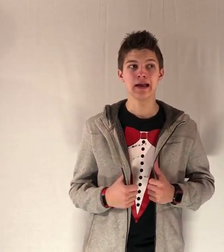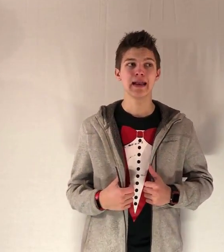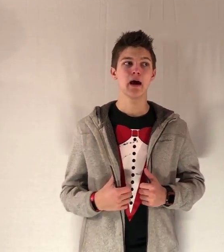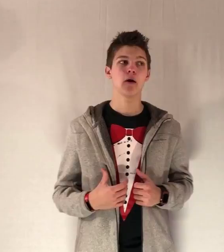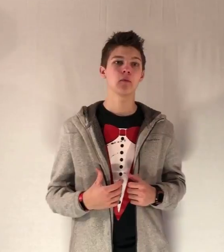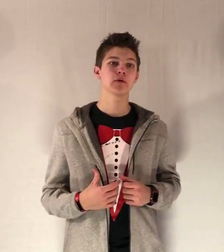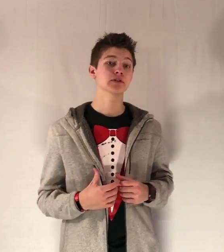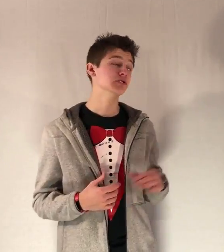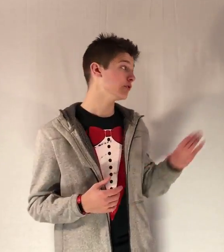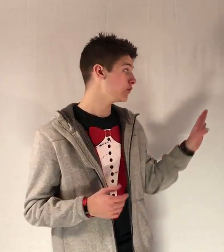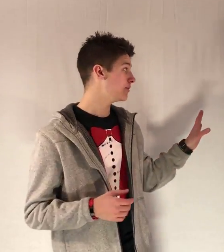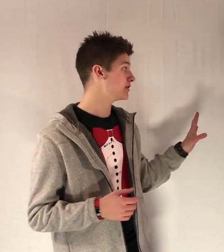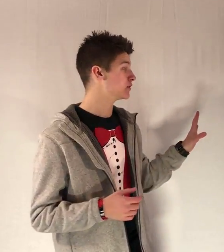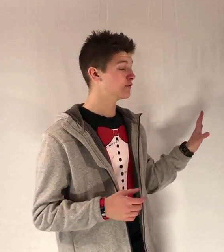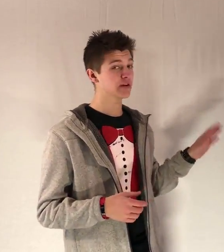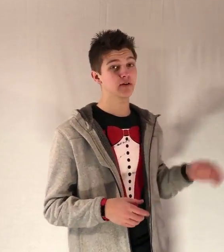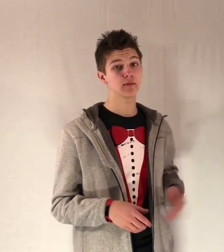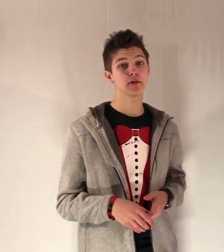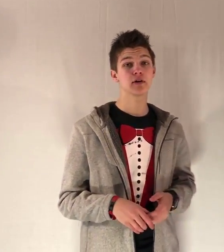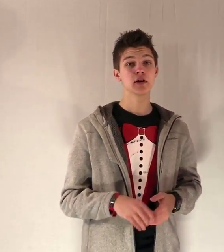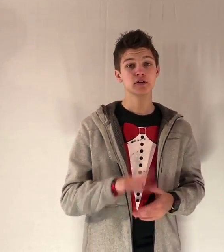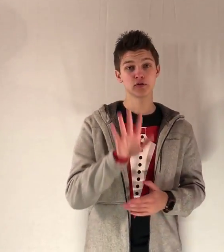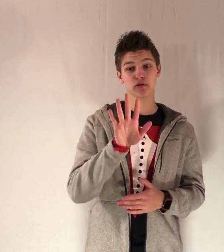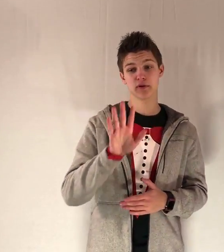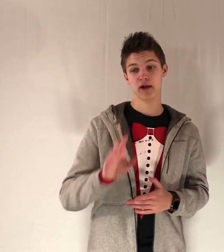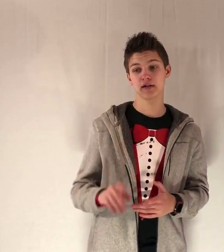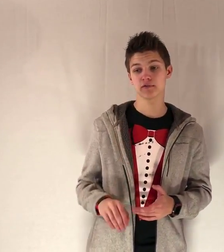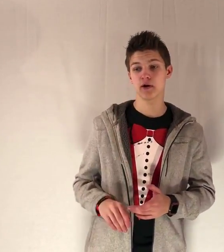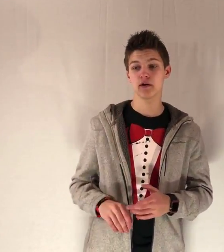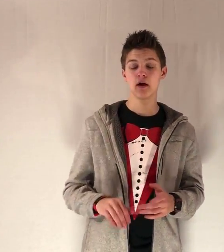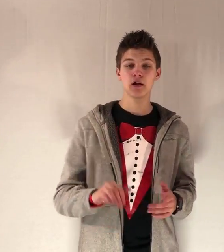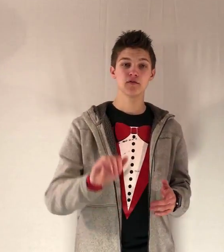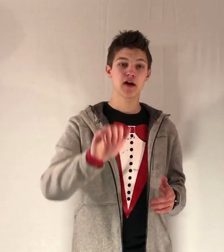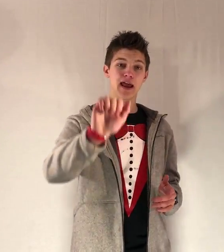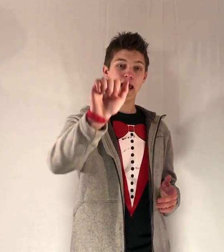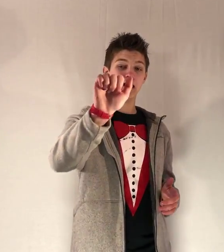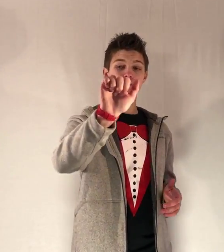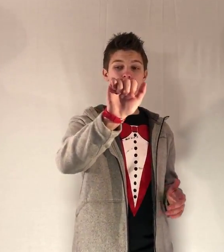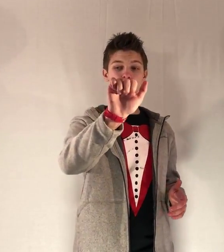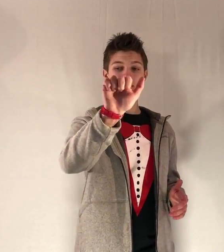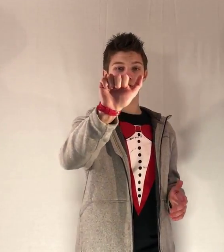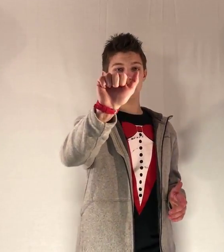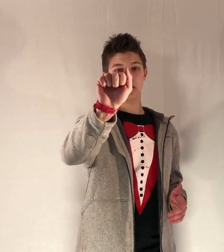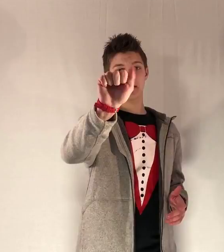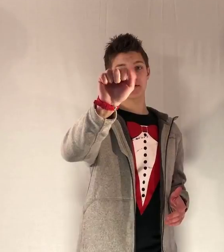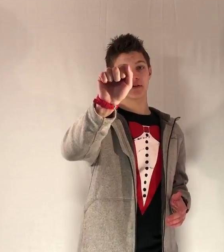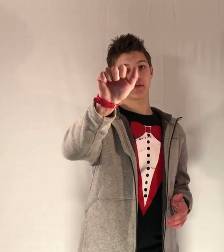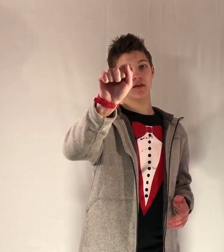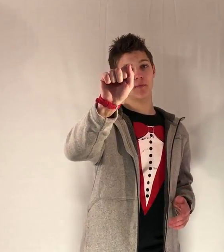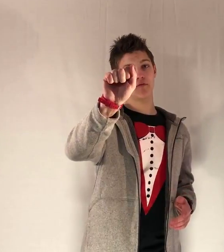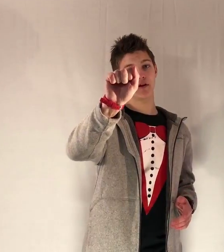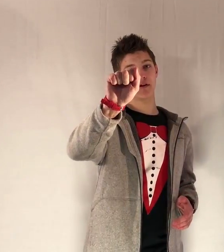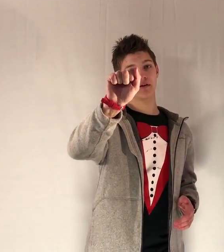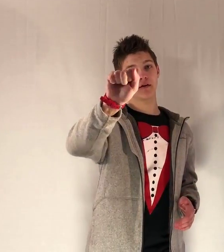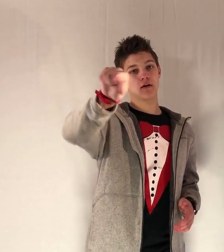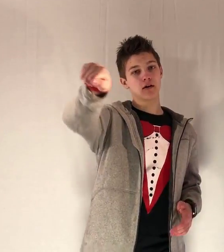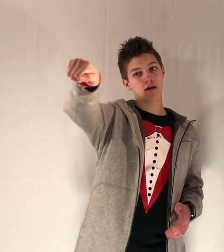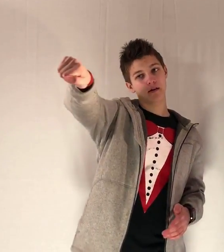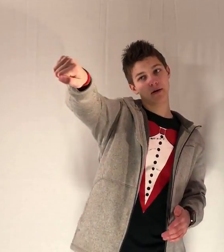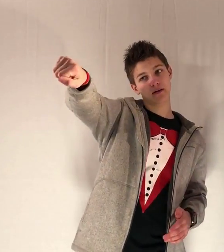Now, I'm going to show you a picture over here, and I'm going to do it with my hand as well. You've got A, which looks a little bit like this. You got the thumb over here, kind of like making this,